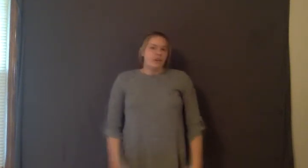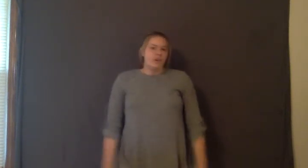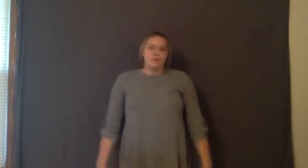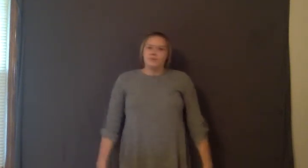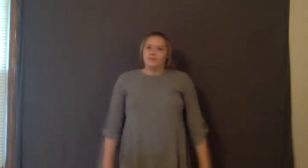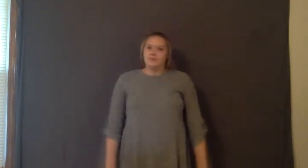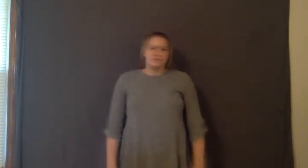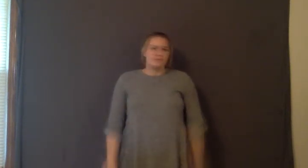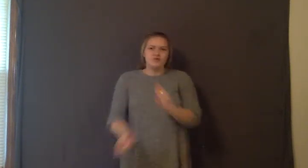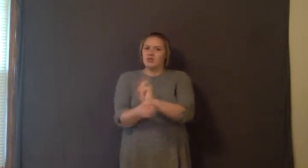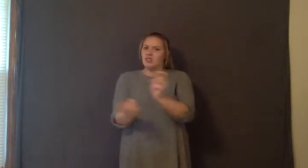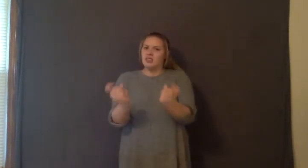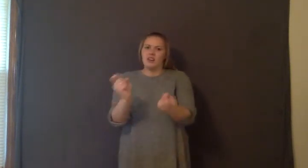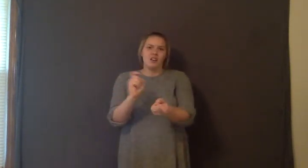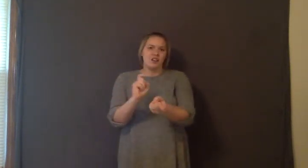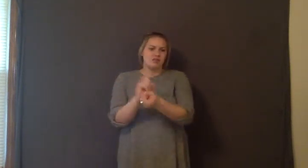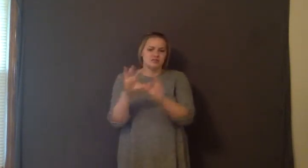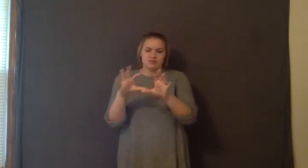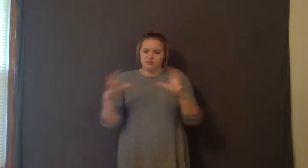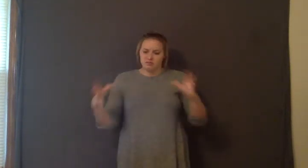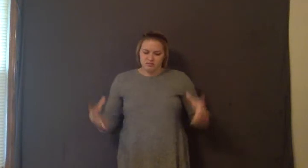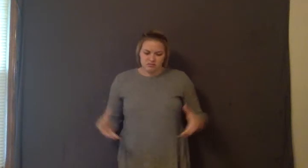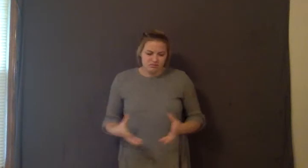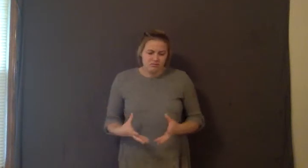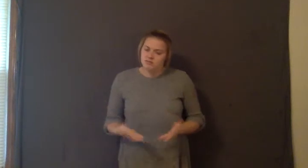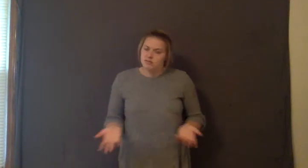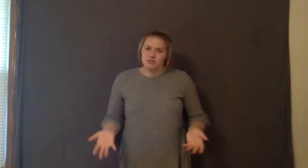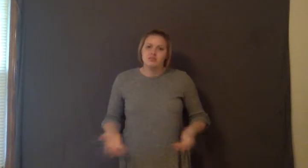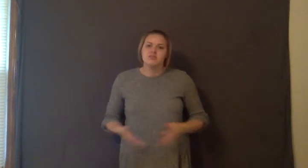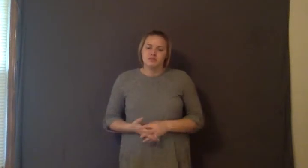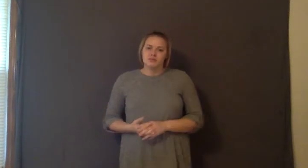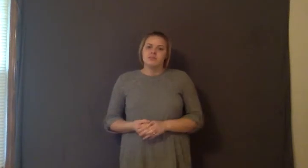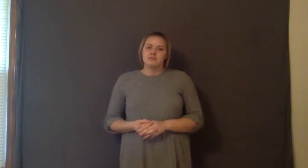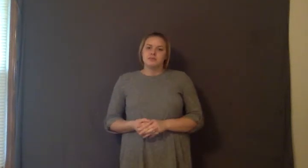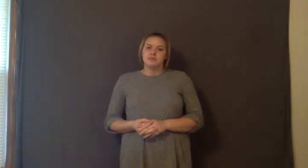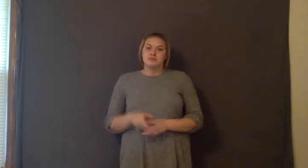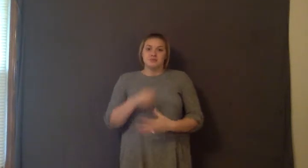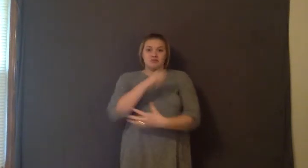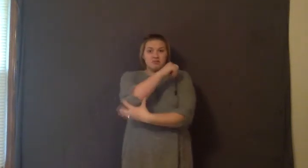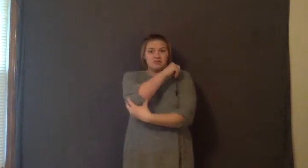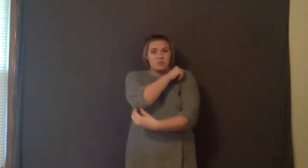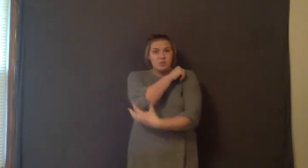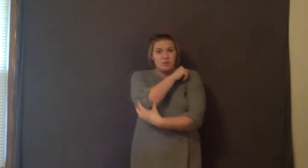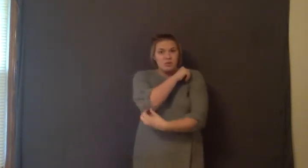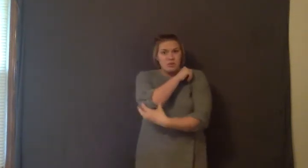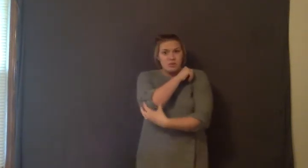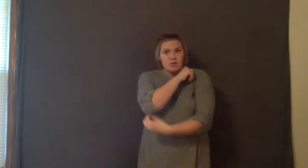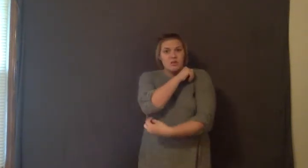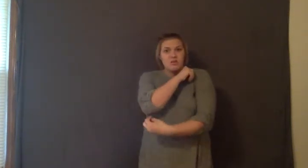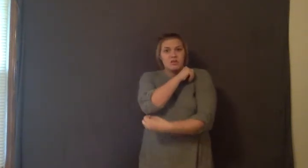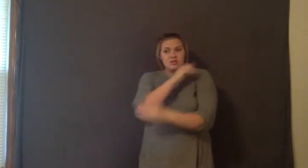fundamentally changed our world. In poor communities and communities of color, there is this despair, there is